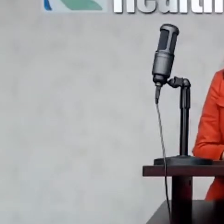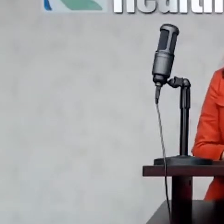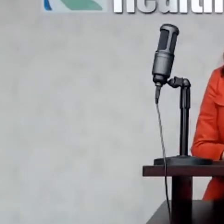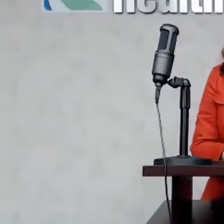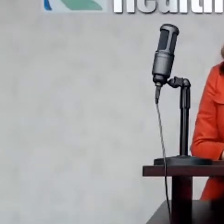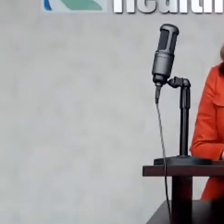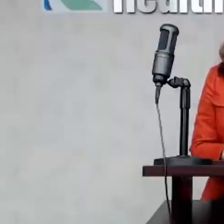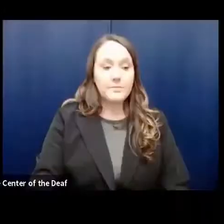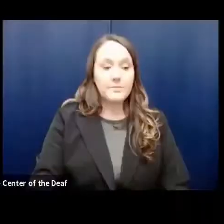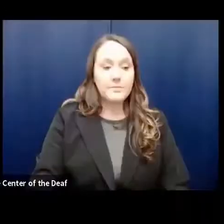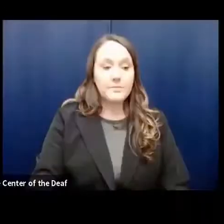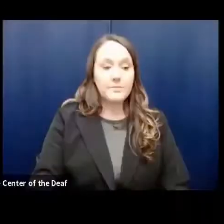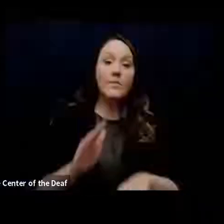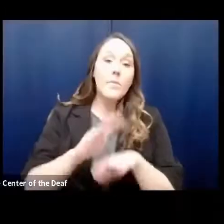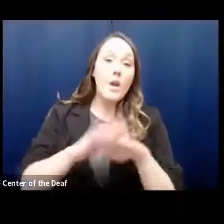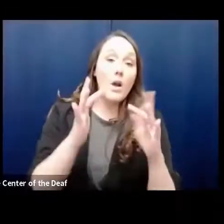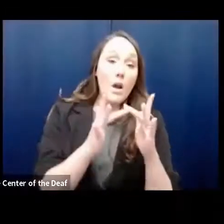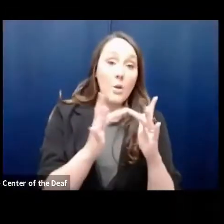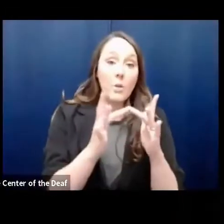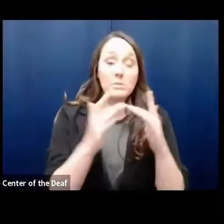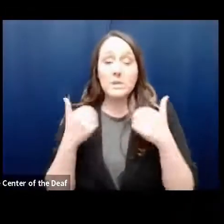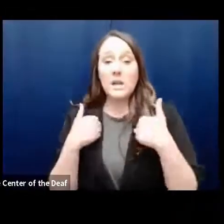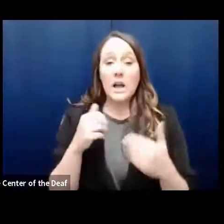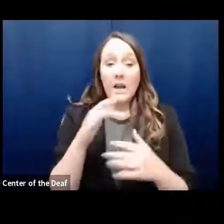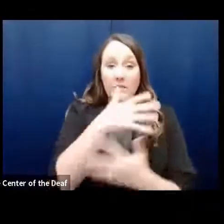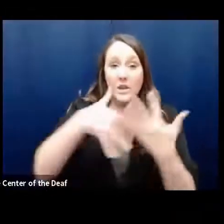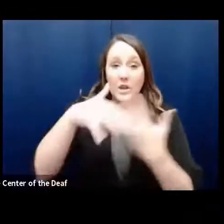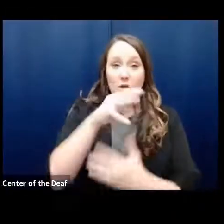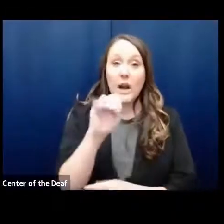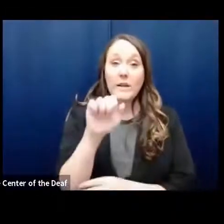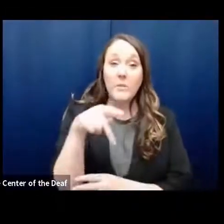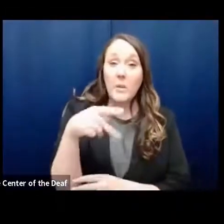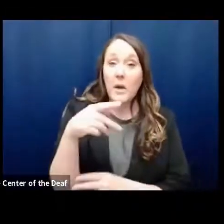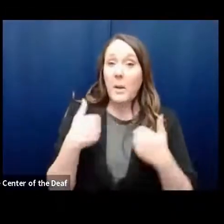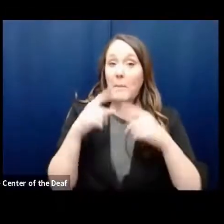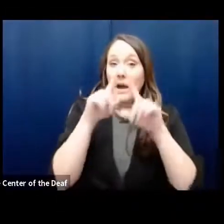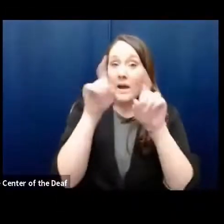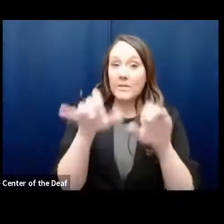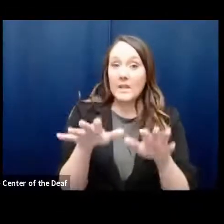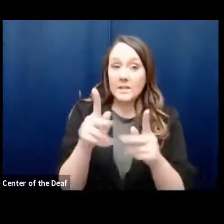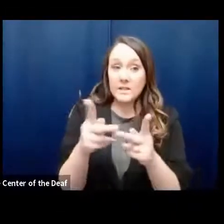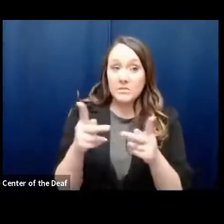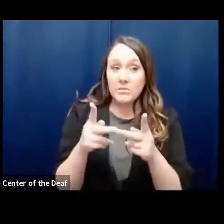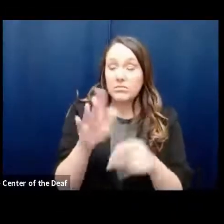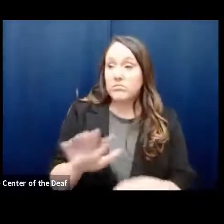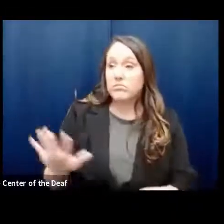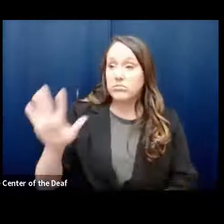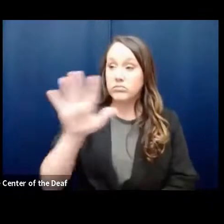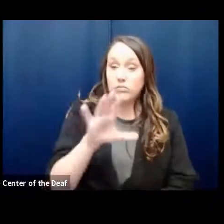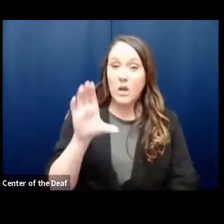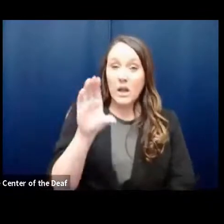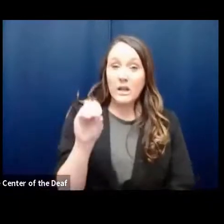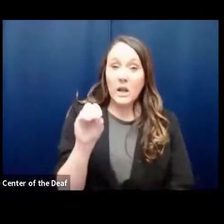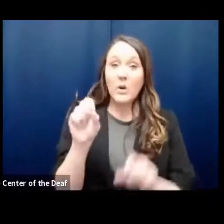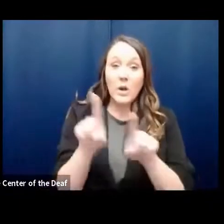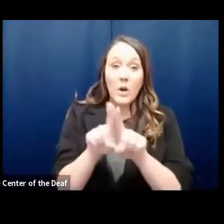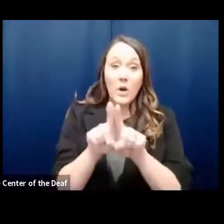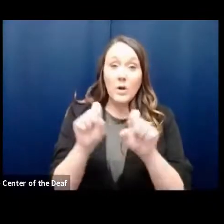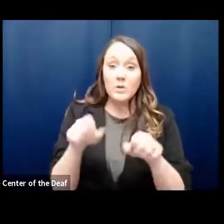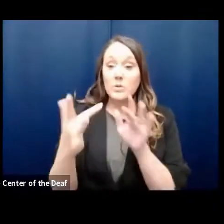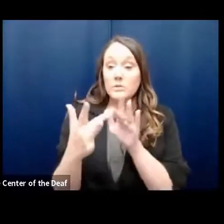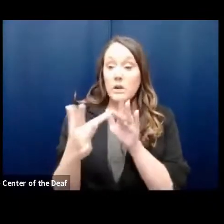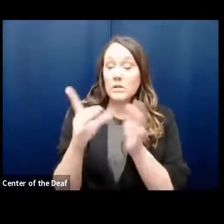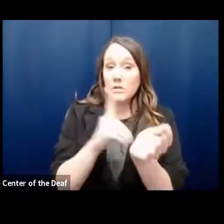interactive map that has testing locations all across the county, and you can also contact your provider and ask them as